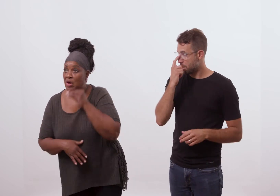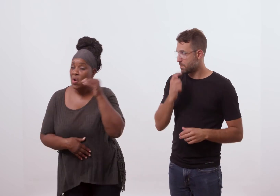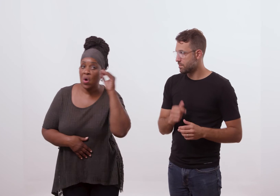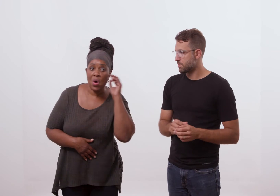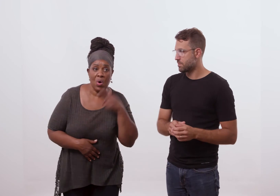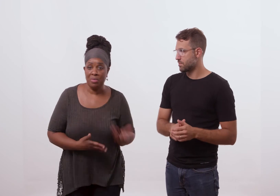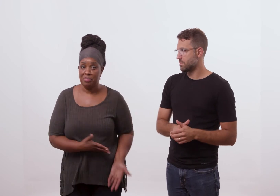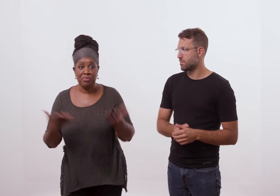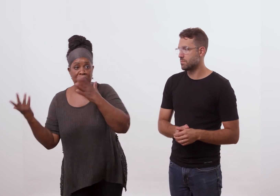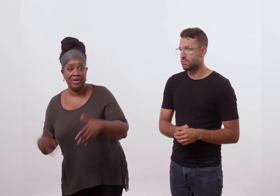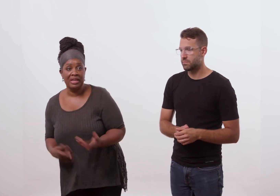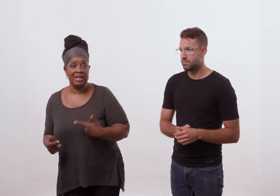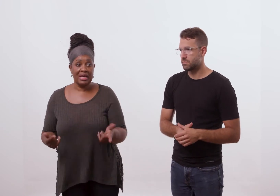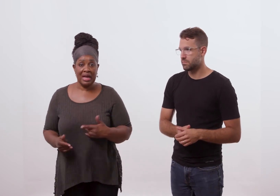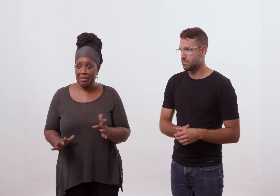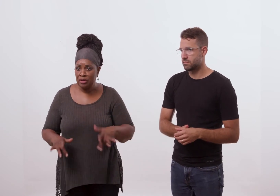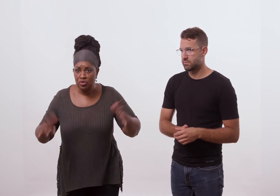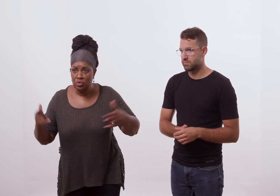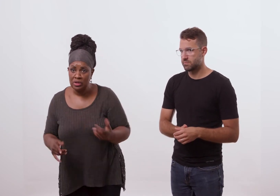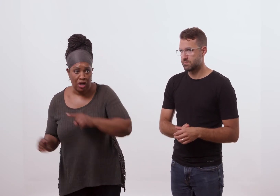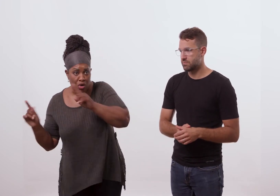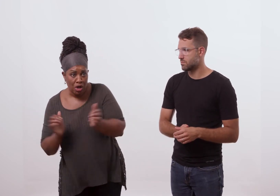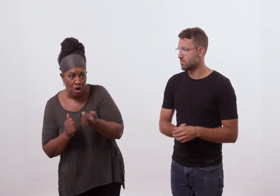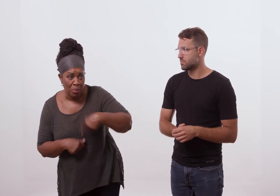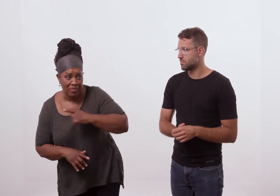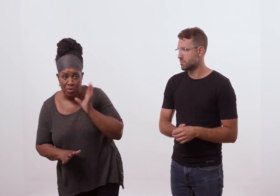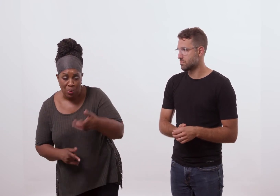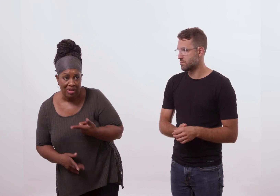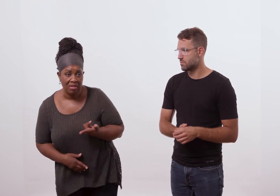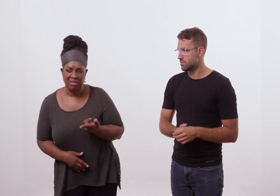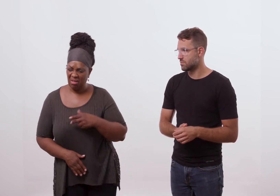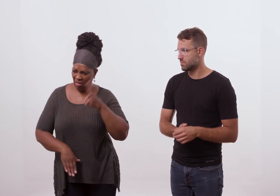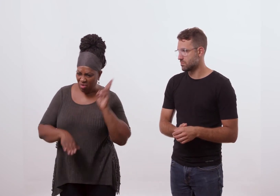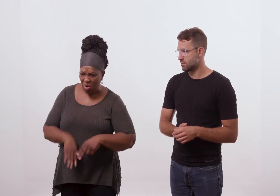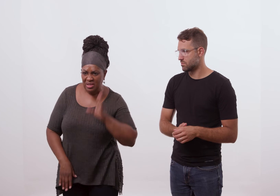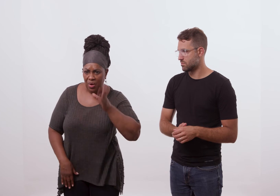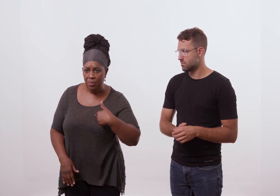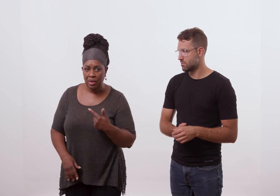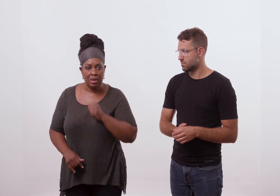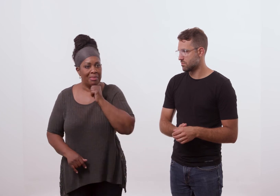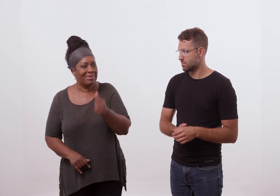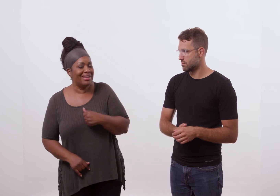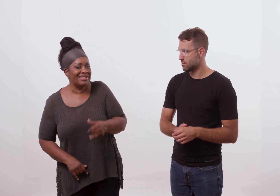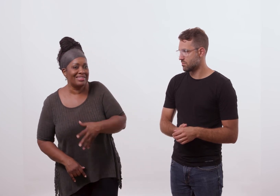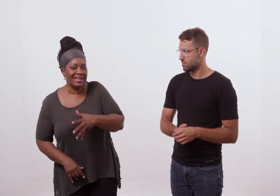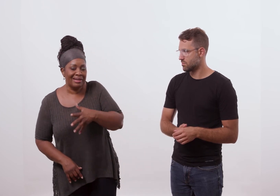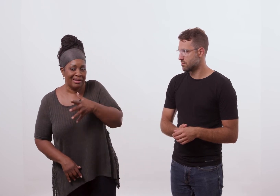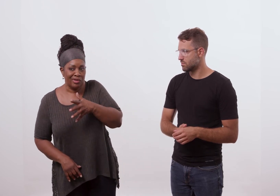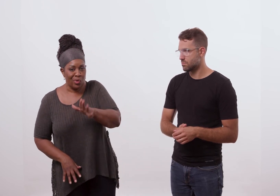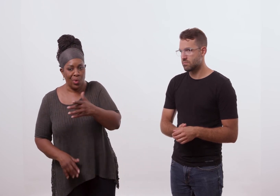them. Dewshine, you're not going with them, are you? Of course. But it's not a maiden's place